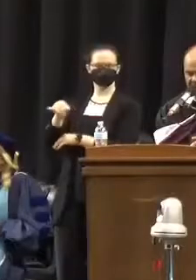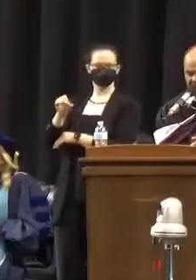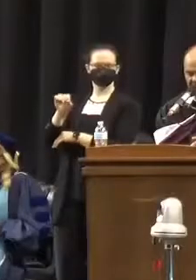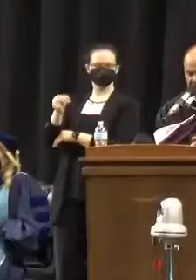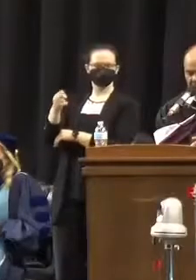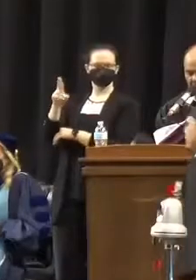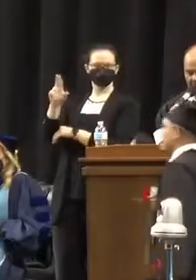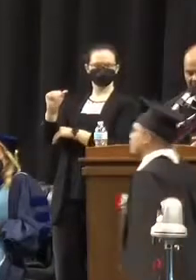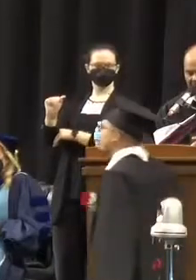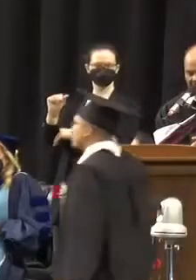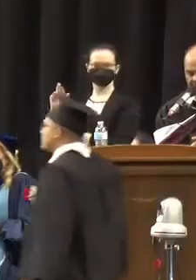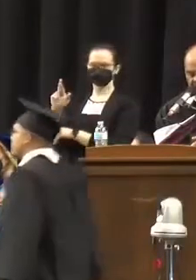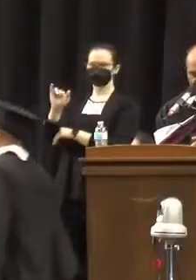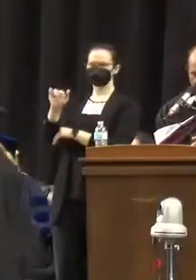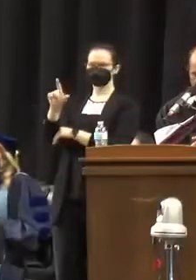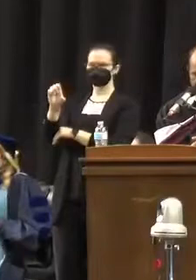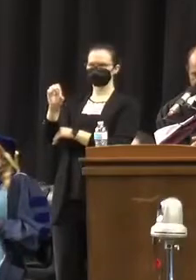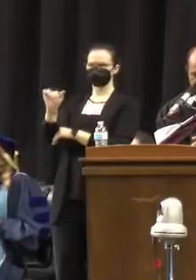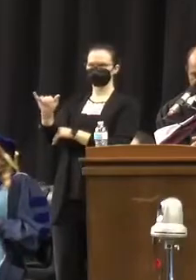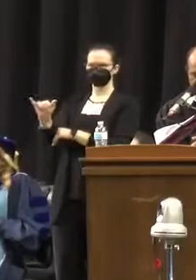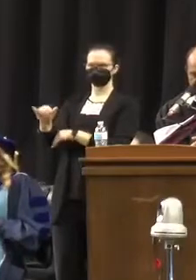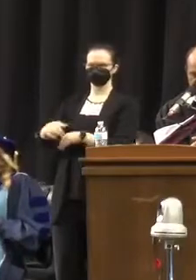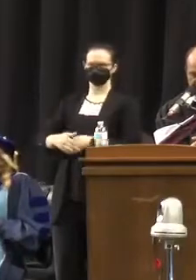Joshua Zachary Riley,